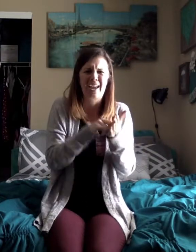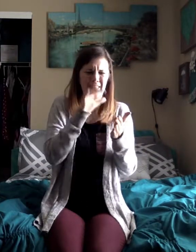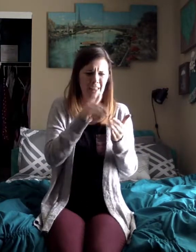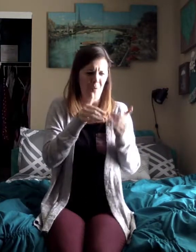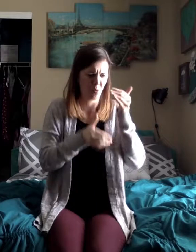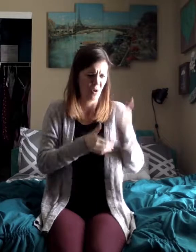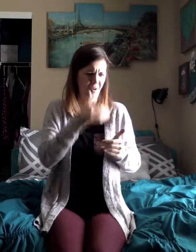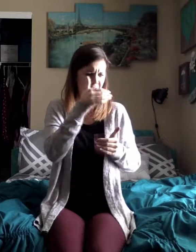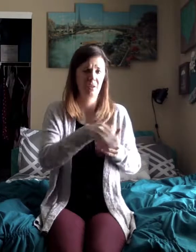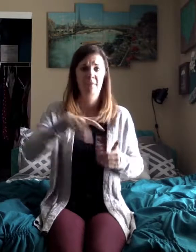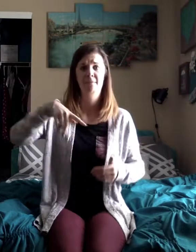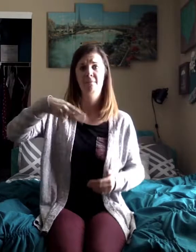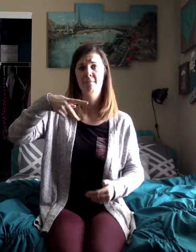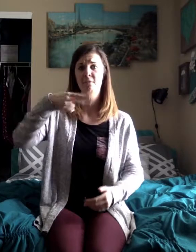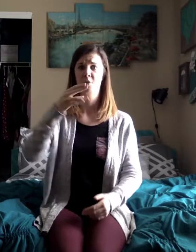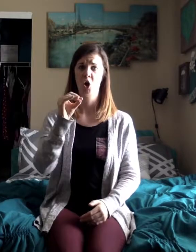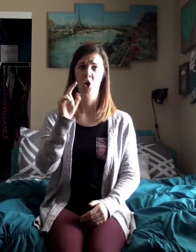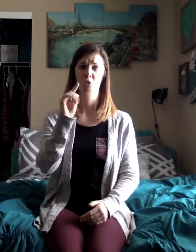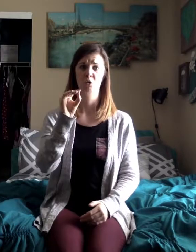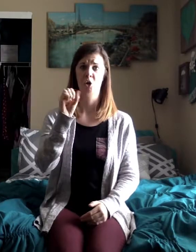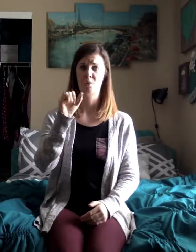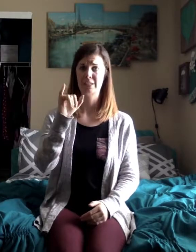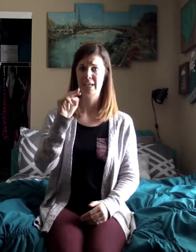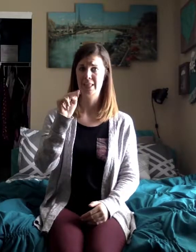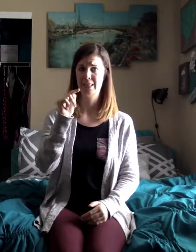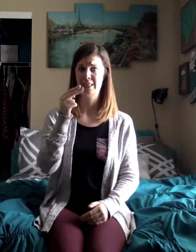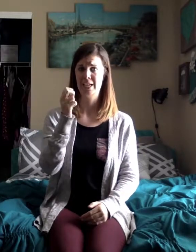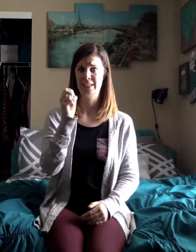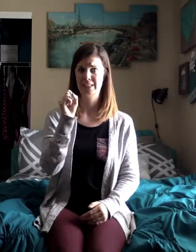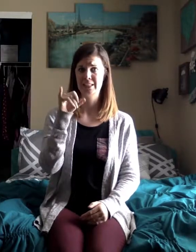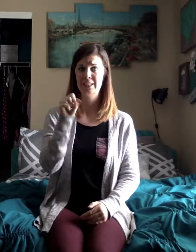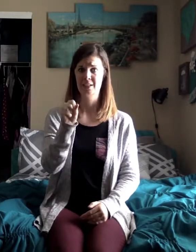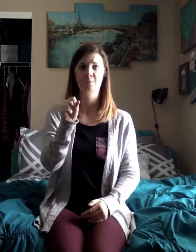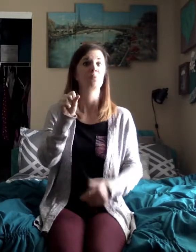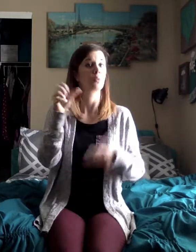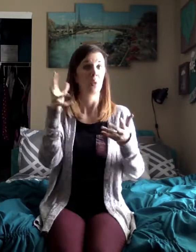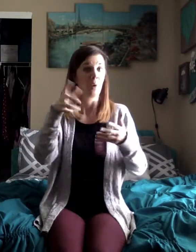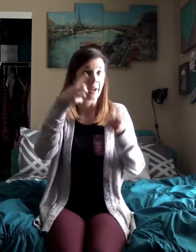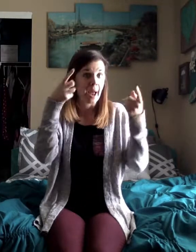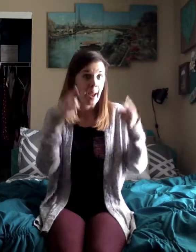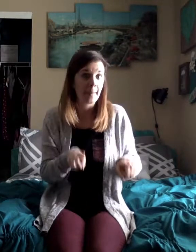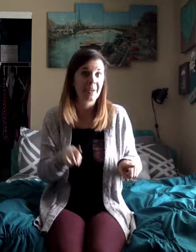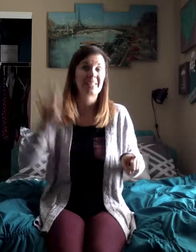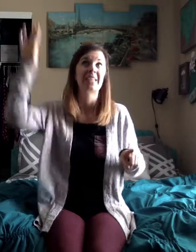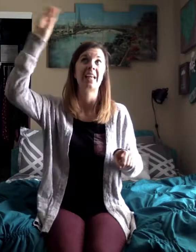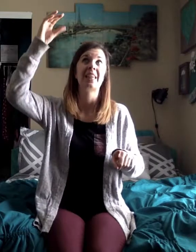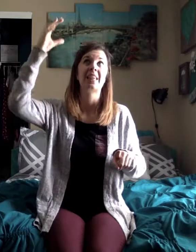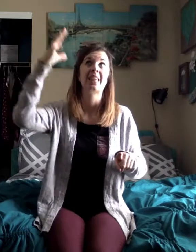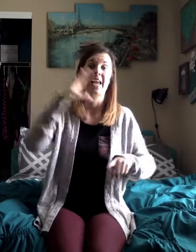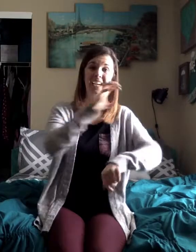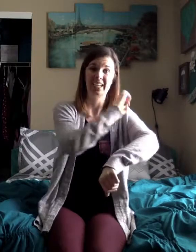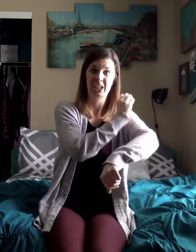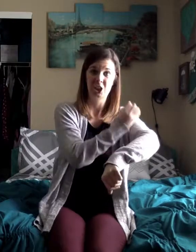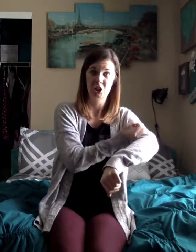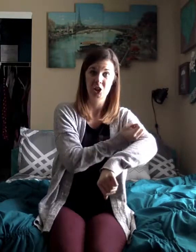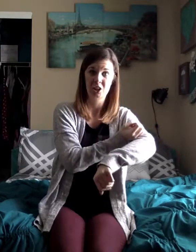happens. So what happens is light energy is converted into chemical energy. Okay, so light energy